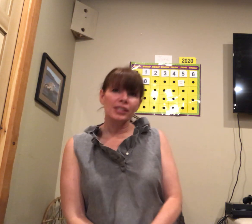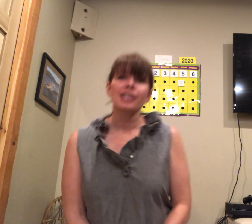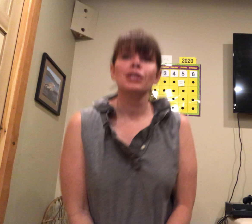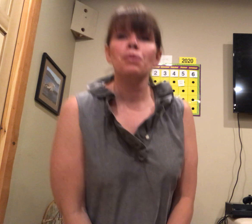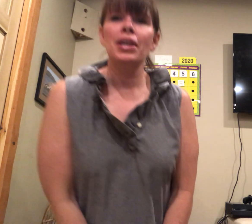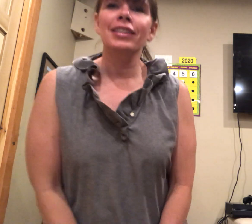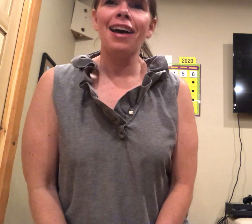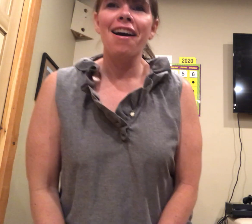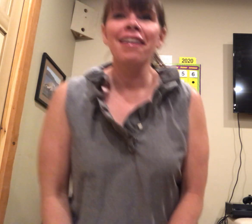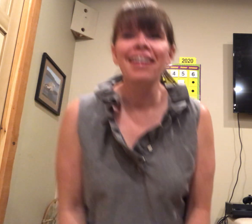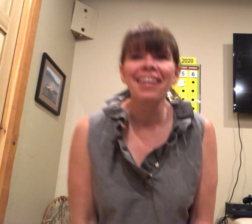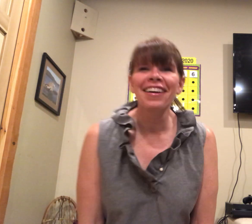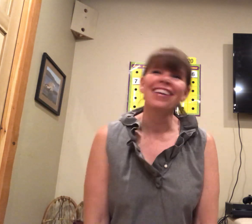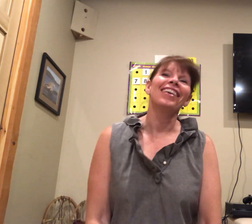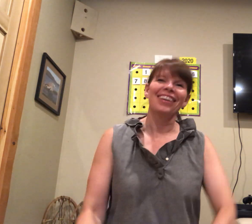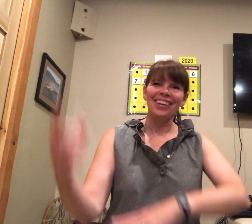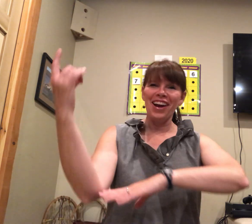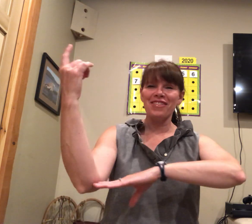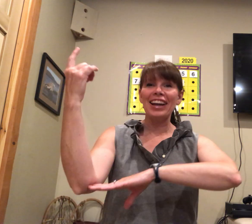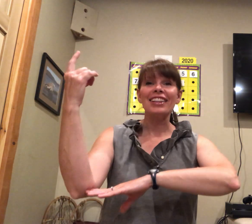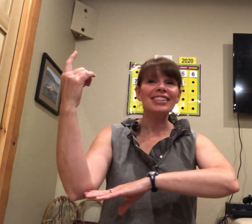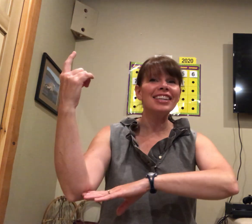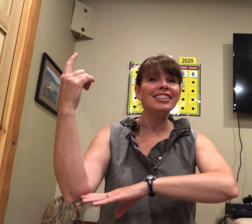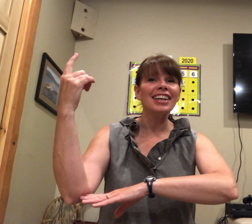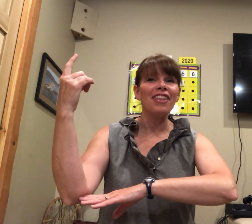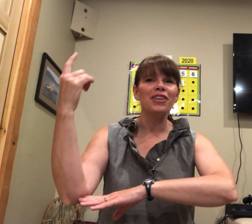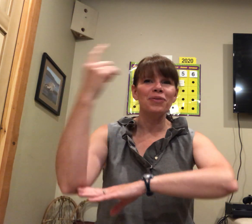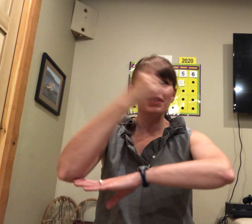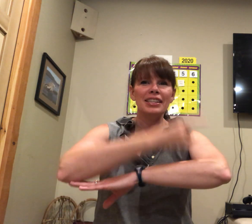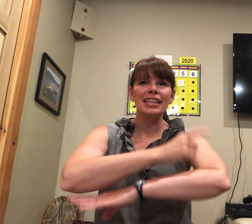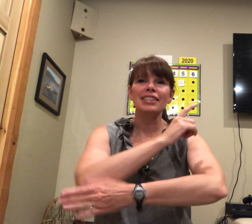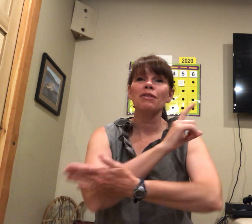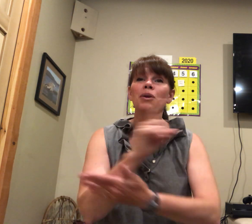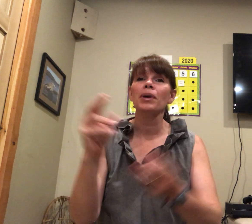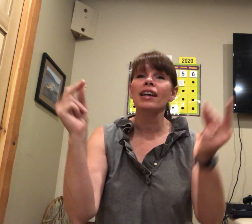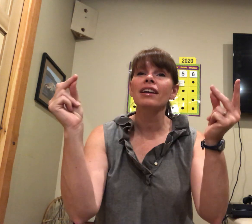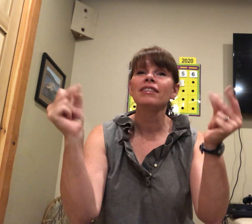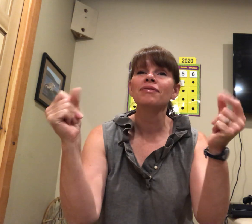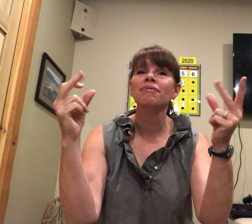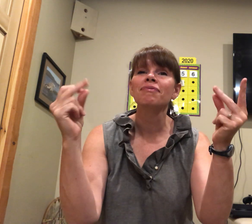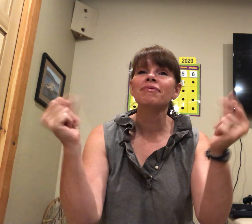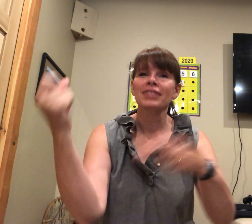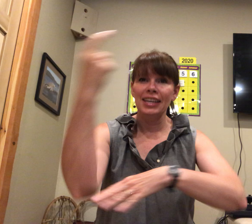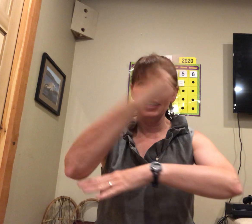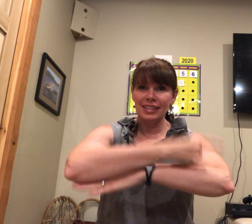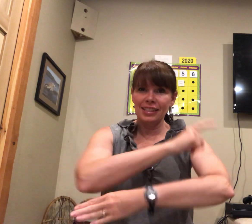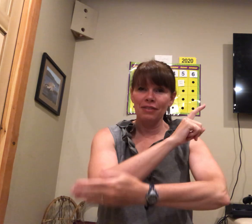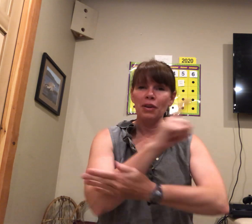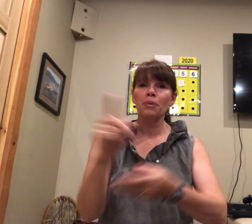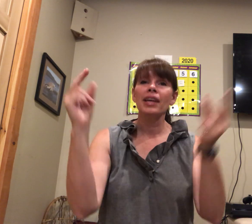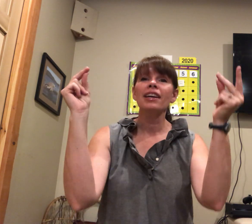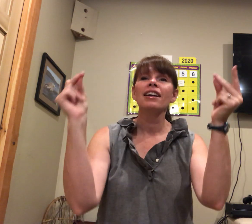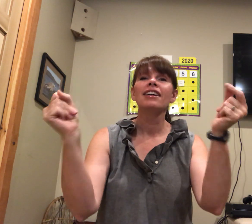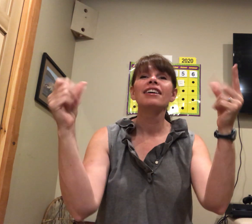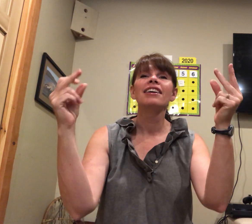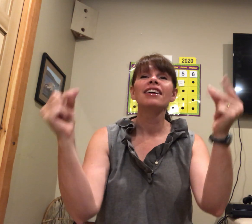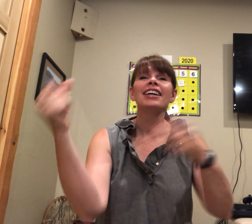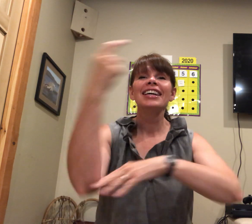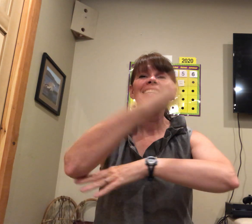Days of the Week song? All right, let's sing together. Days of the Week. Days of the Week.